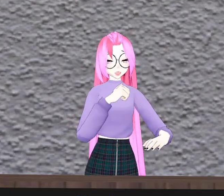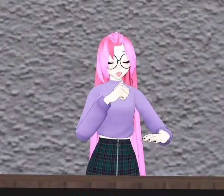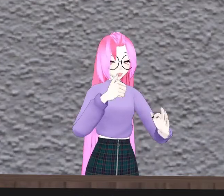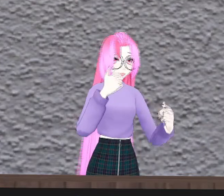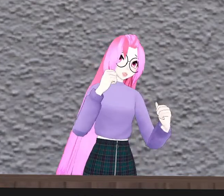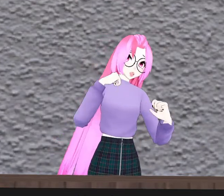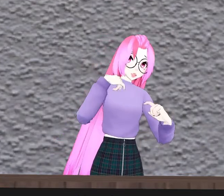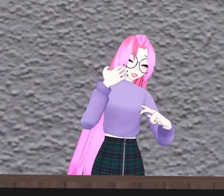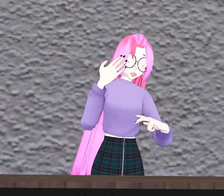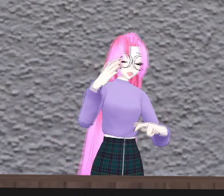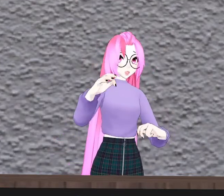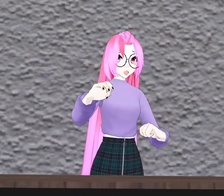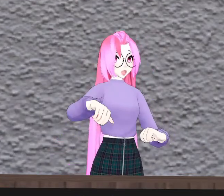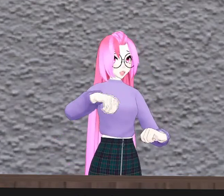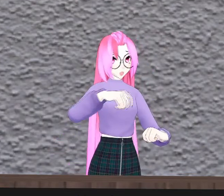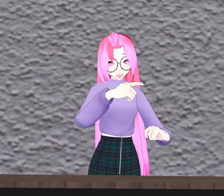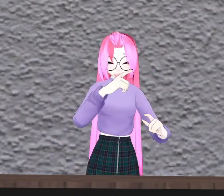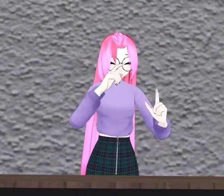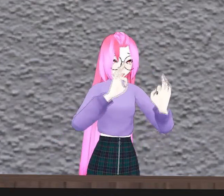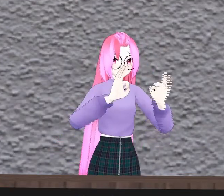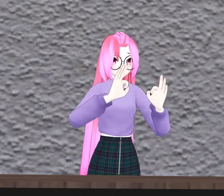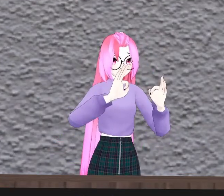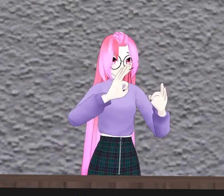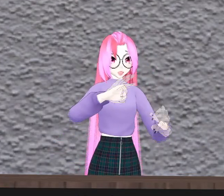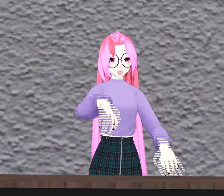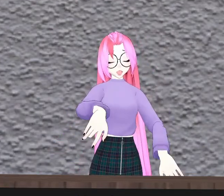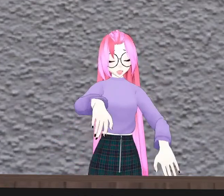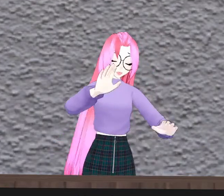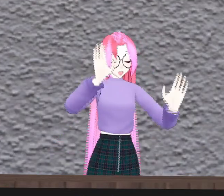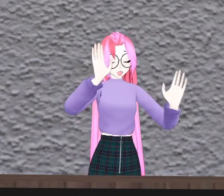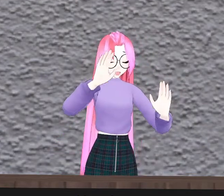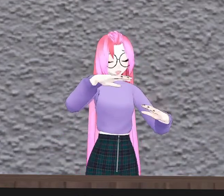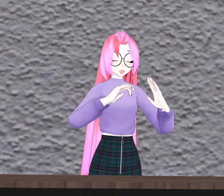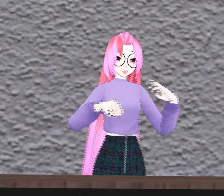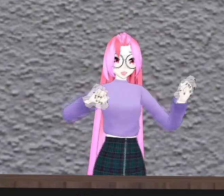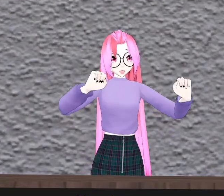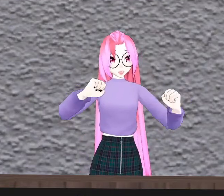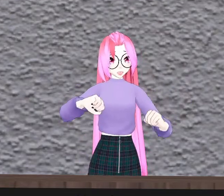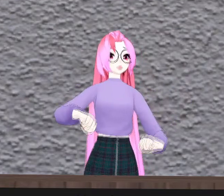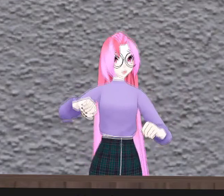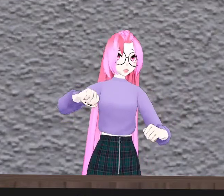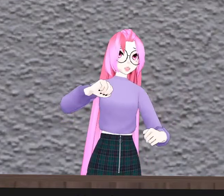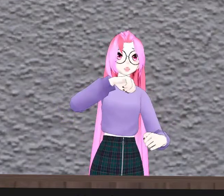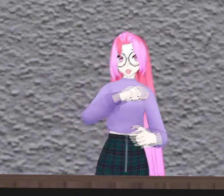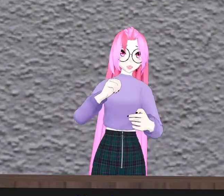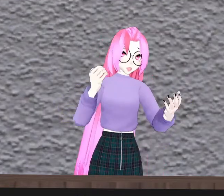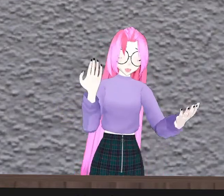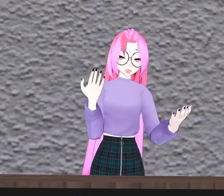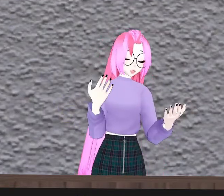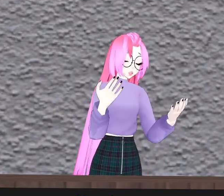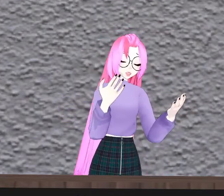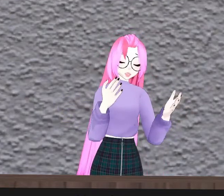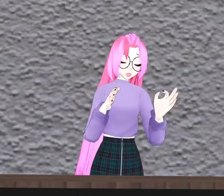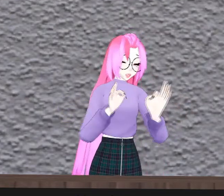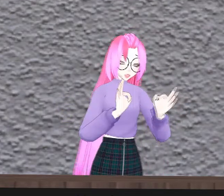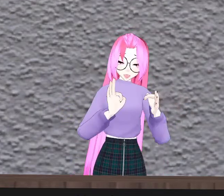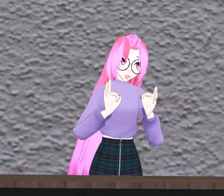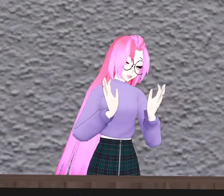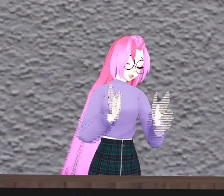not afraid to be like with the interpreter being like, yeah, I just pooped my pants. Like, and that interpreter